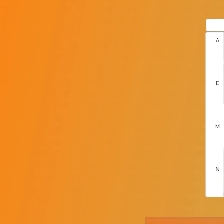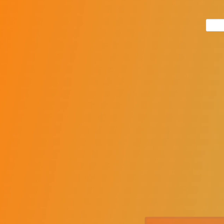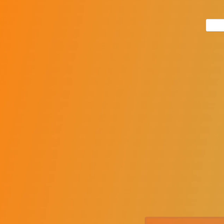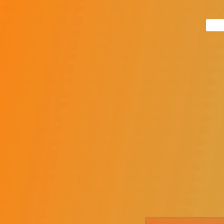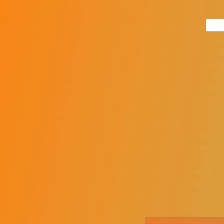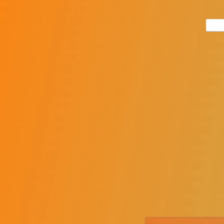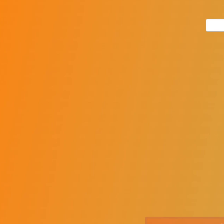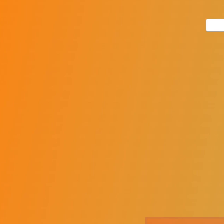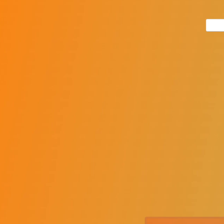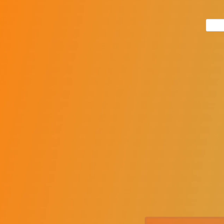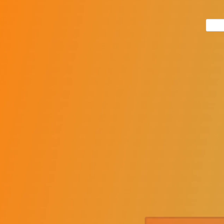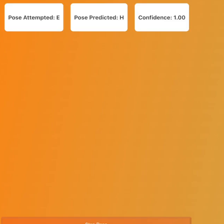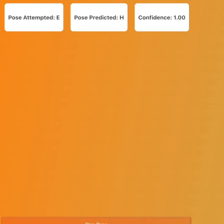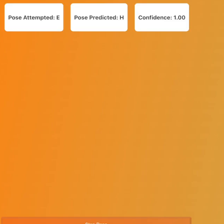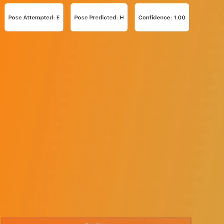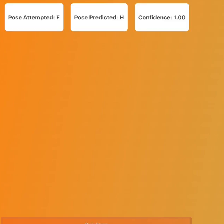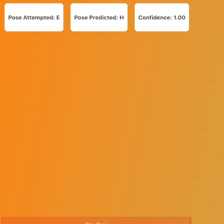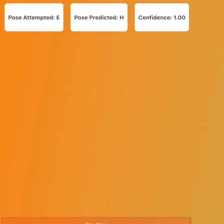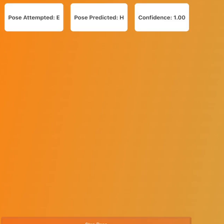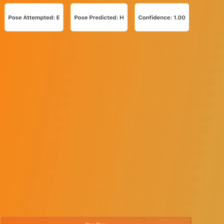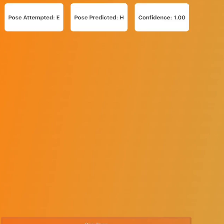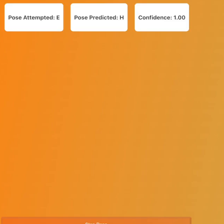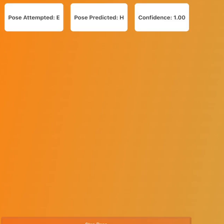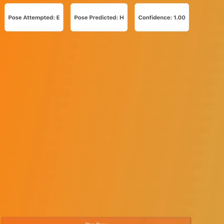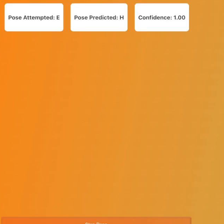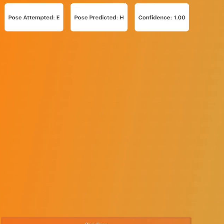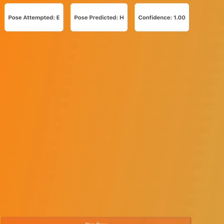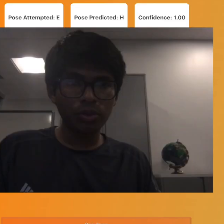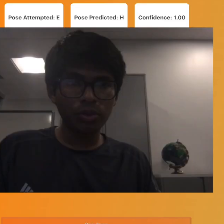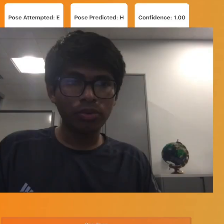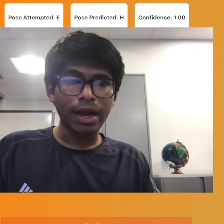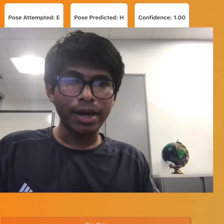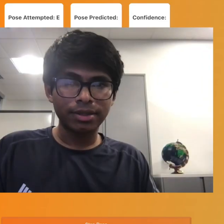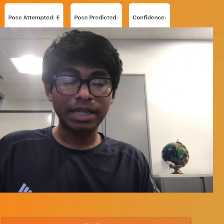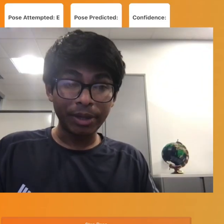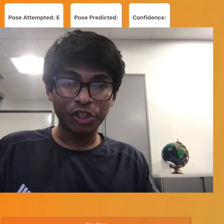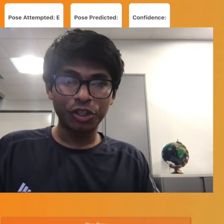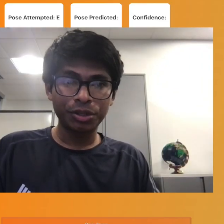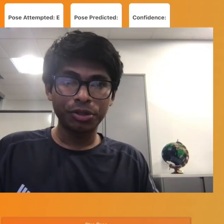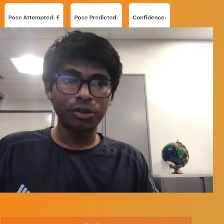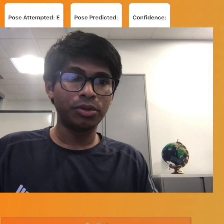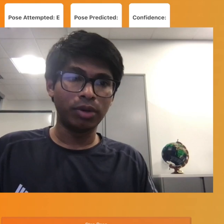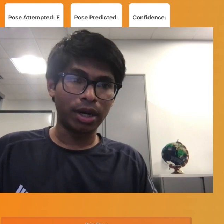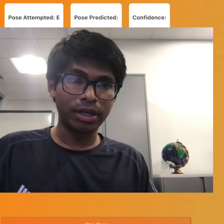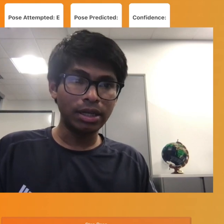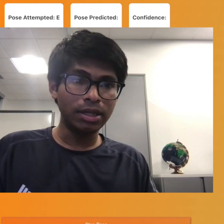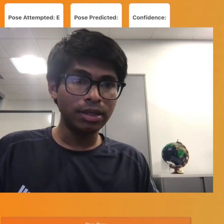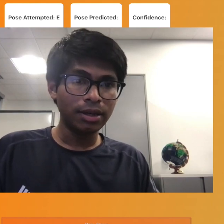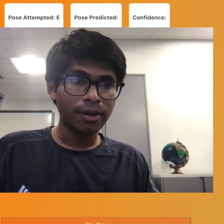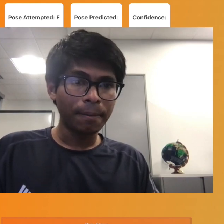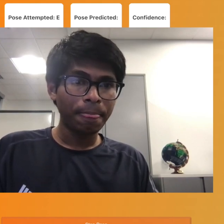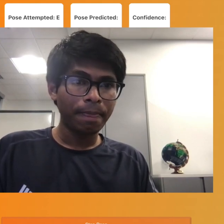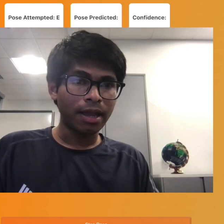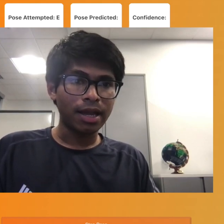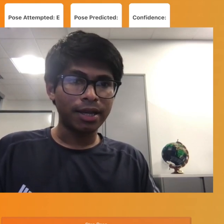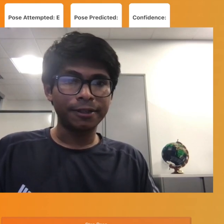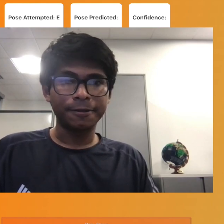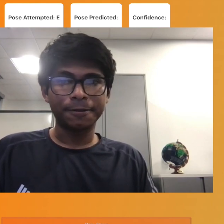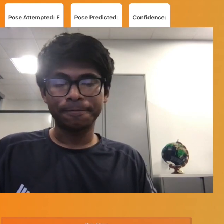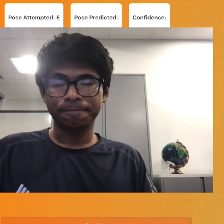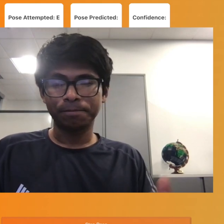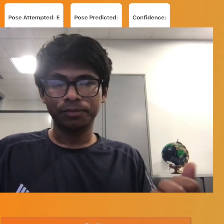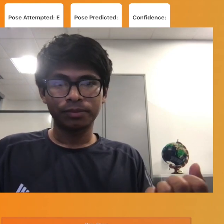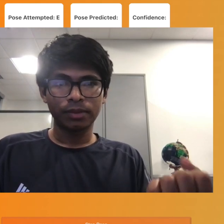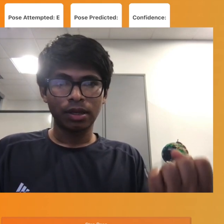E. Start pose. You have two guidance image to learn E,